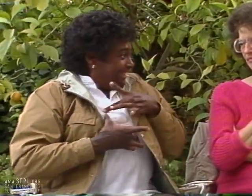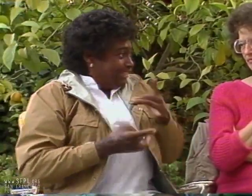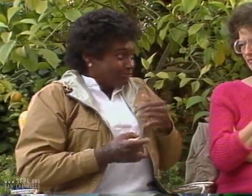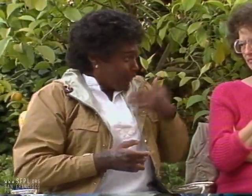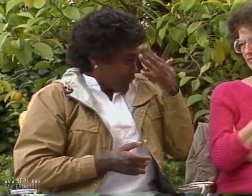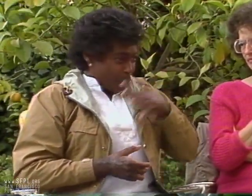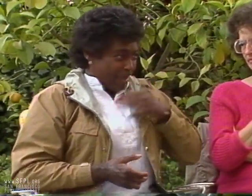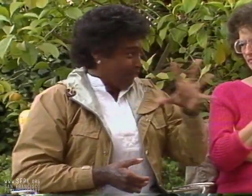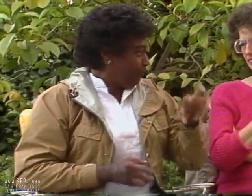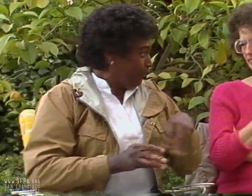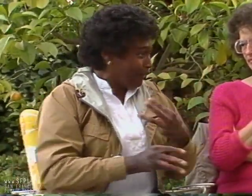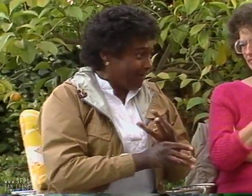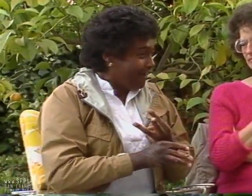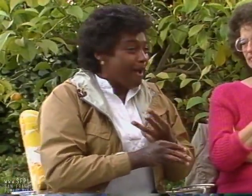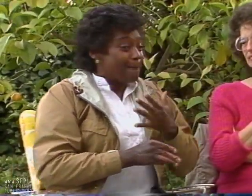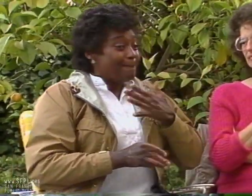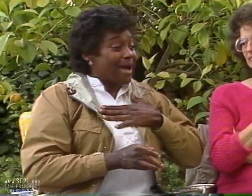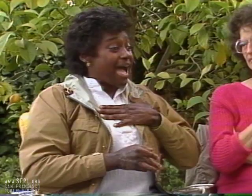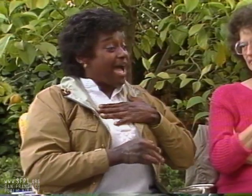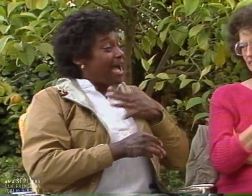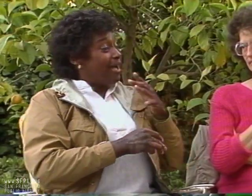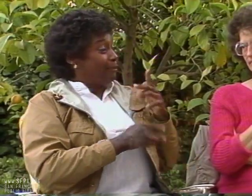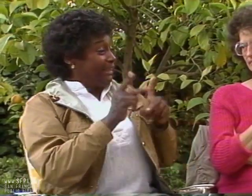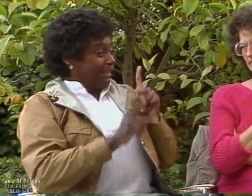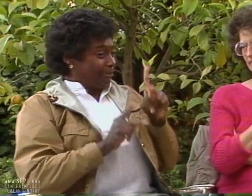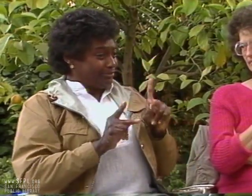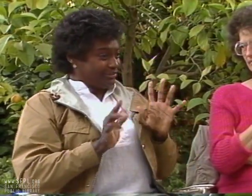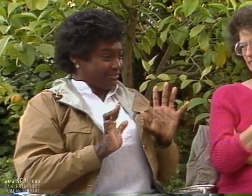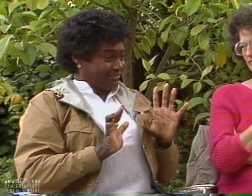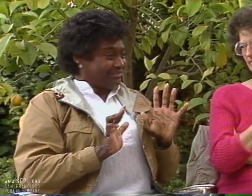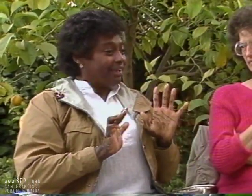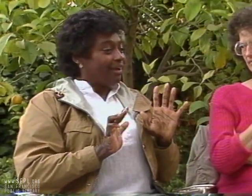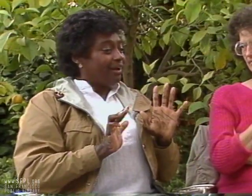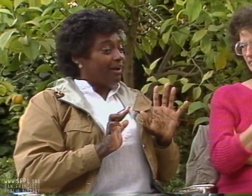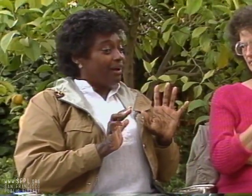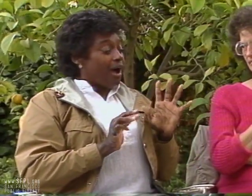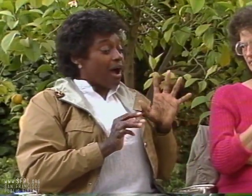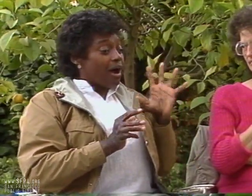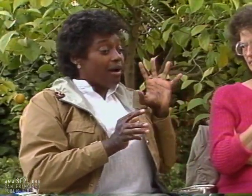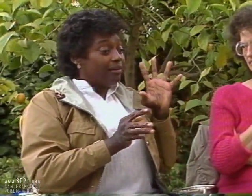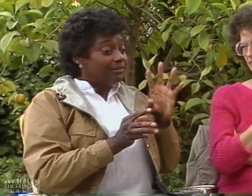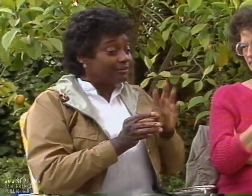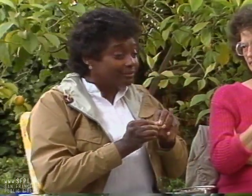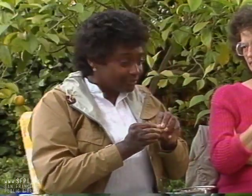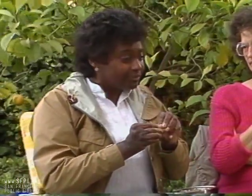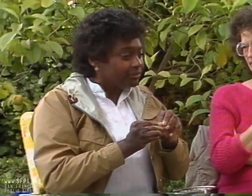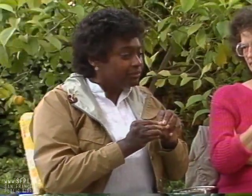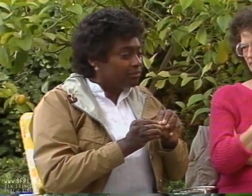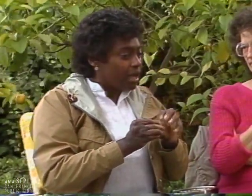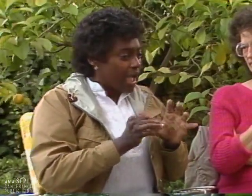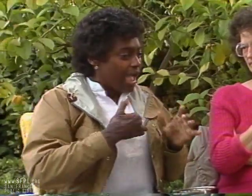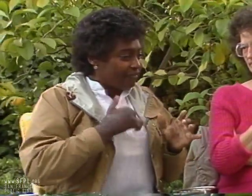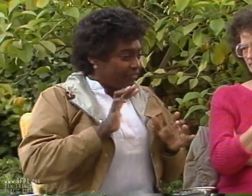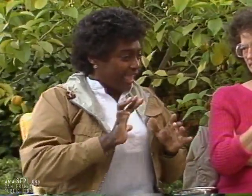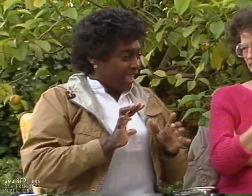world. As a black woman, I'm not sure I'd be interested. My people have their own